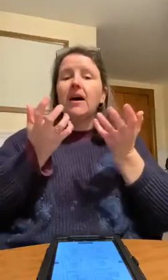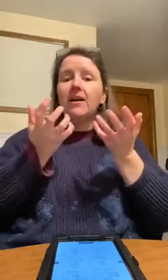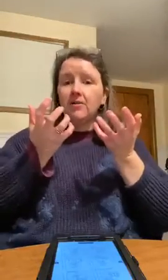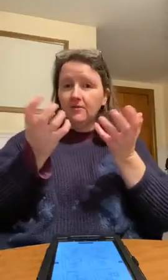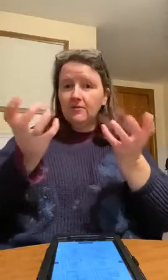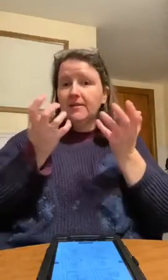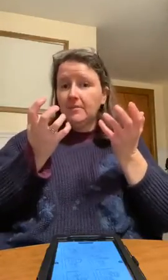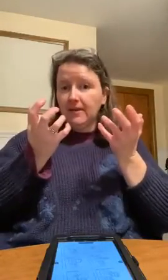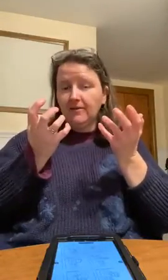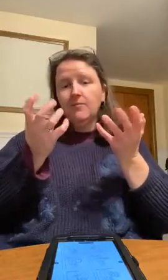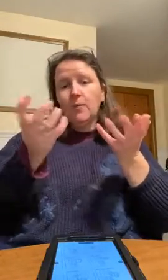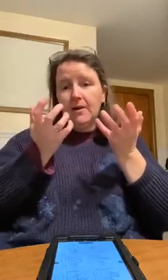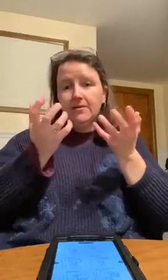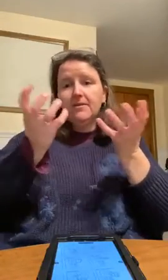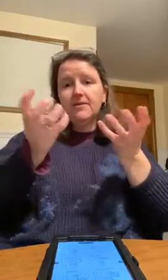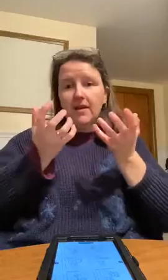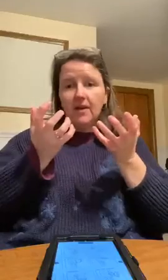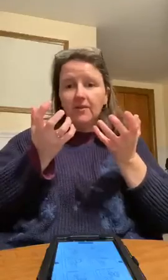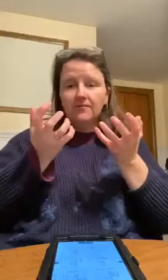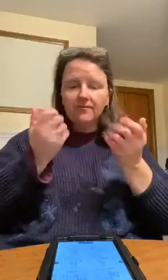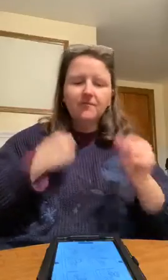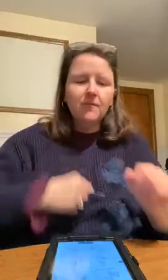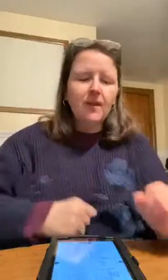Desire. Same thing. Want, desire. Okay.